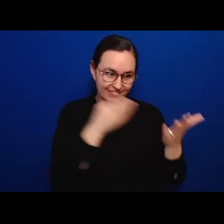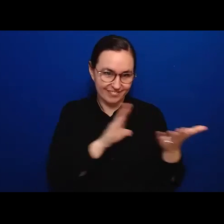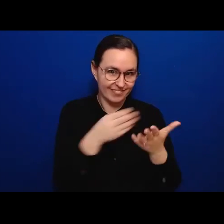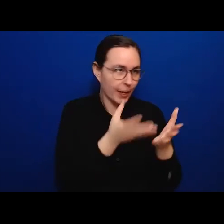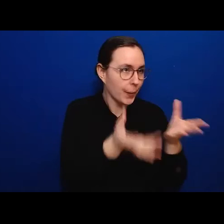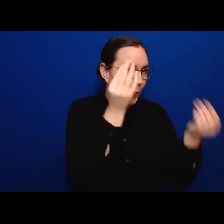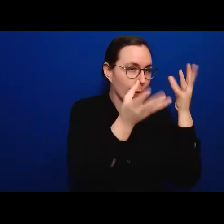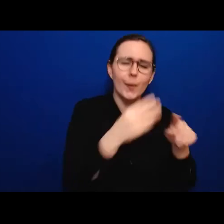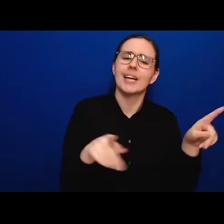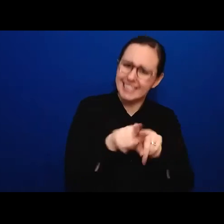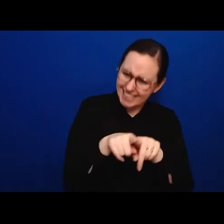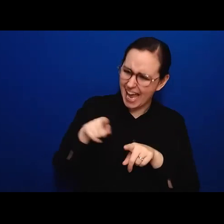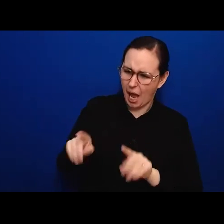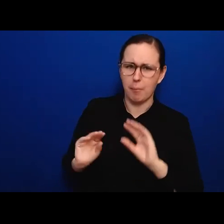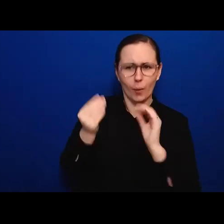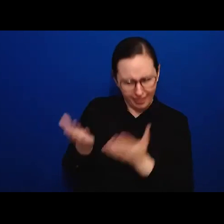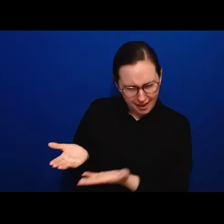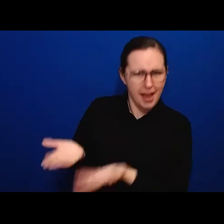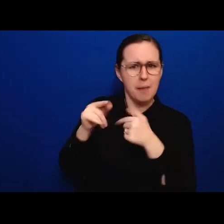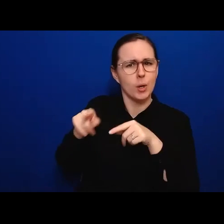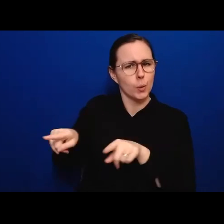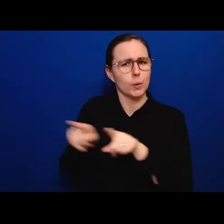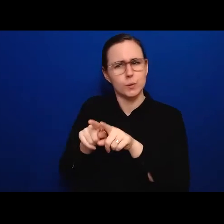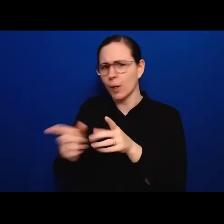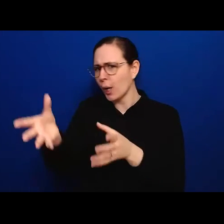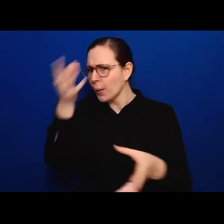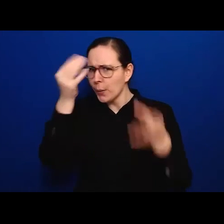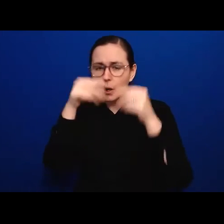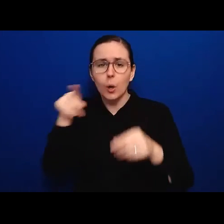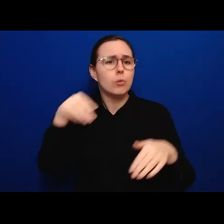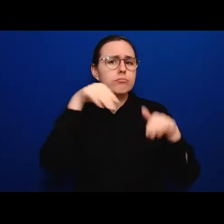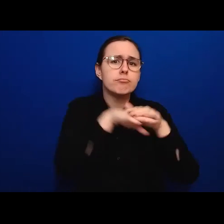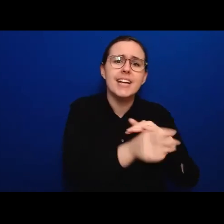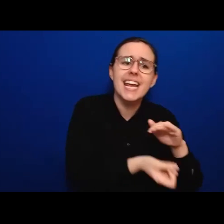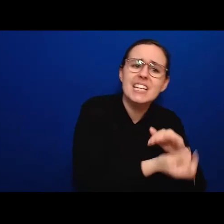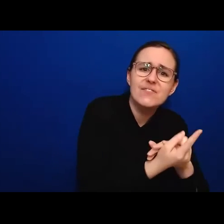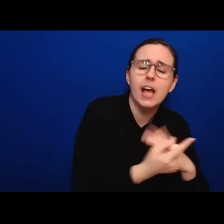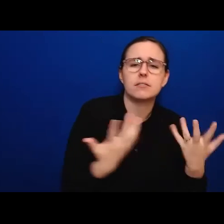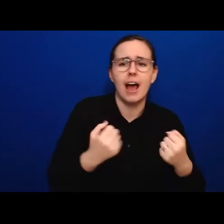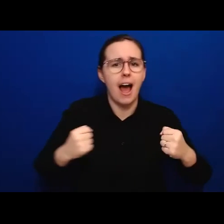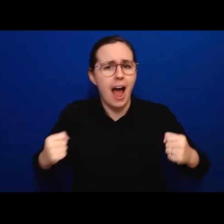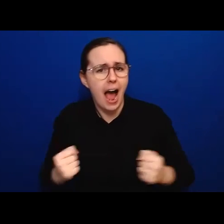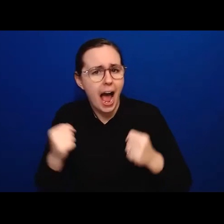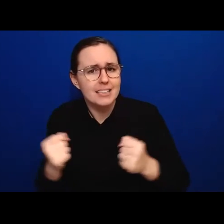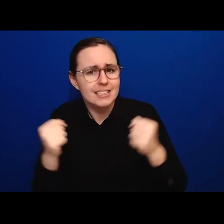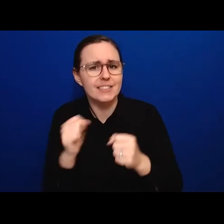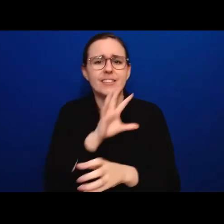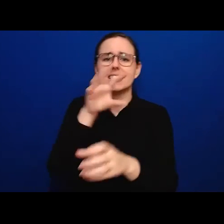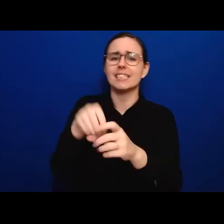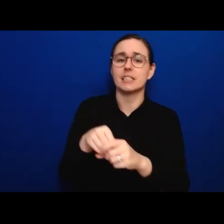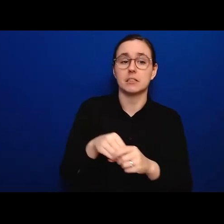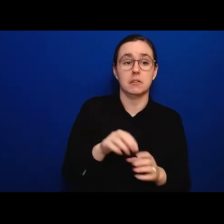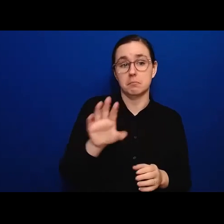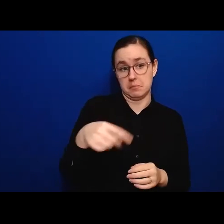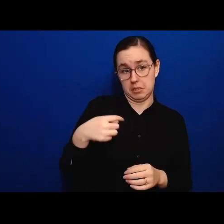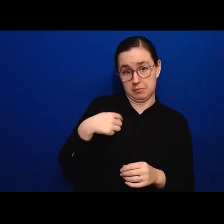events, activities, to express your ideas, to take risks in different moments of their lives,